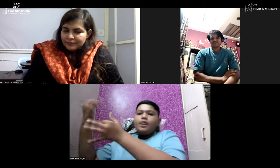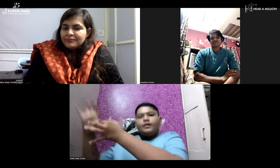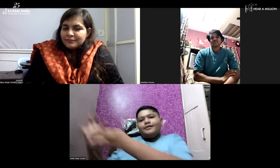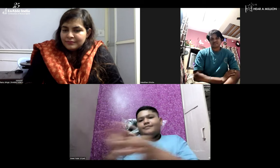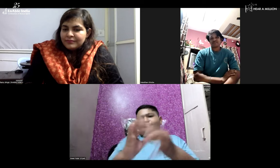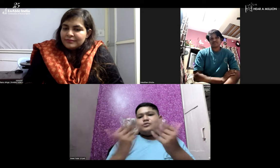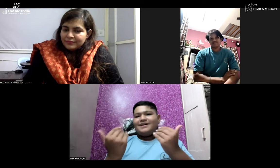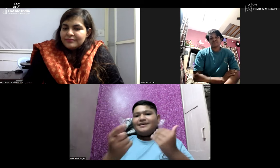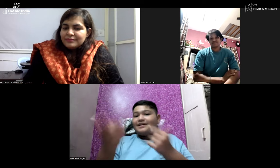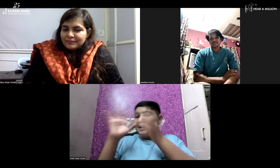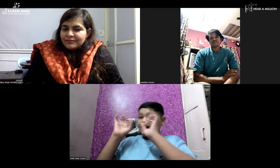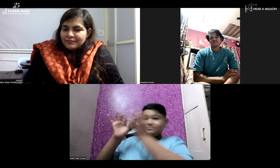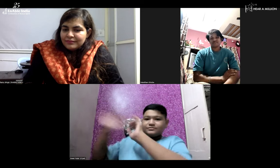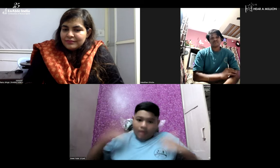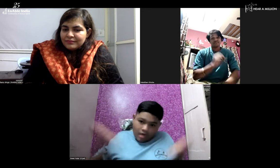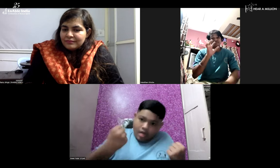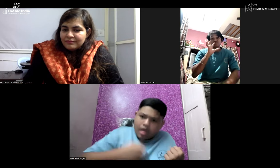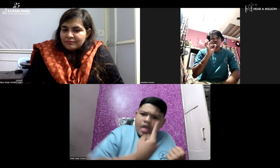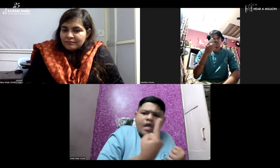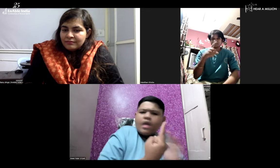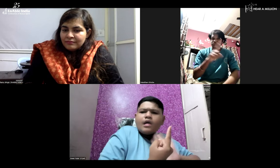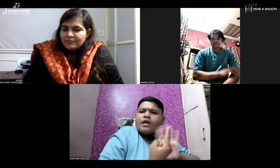teaching, they're teaching in different topics. When that's done,